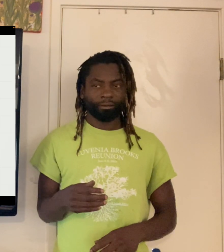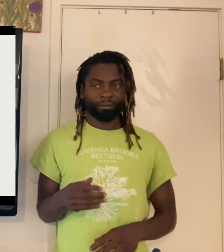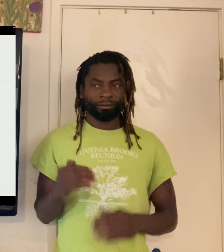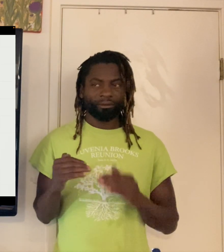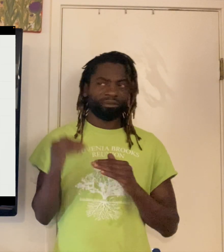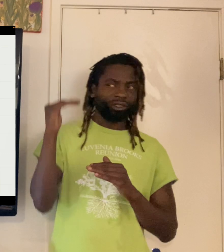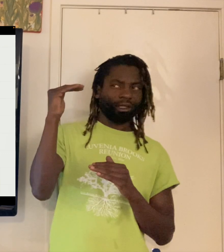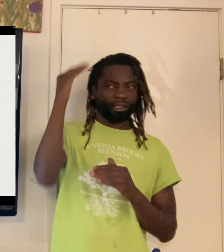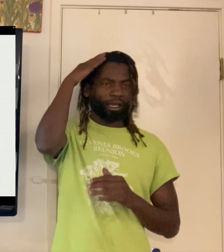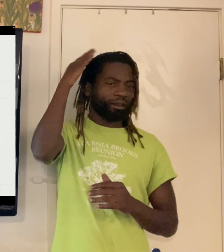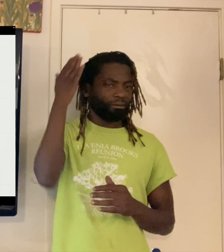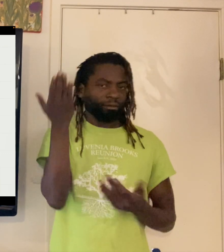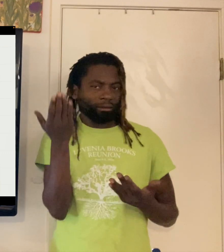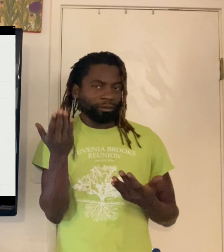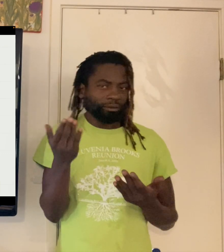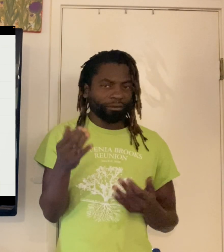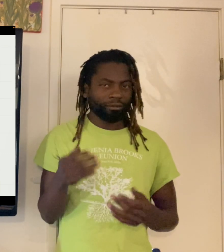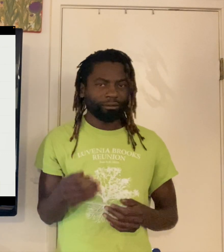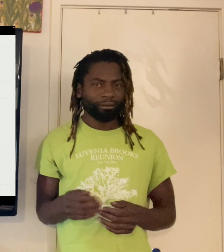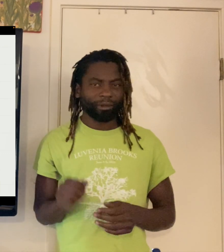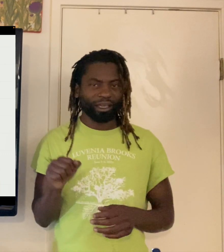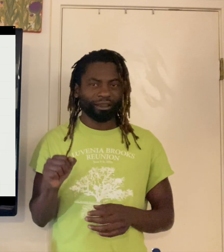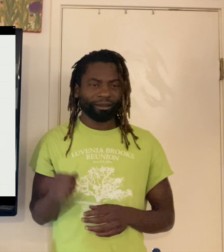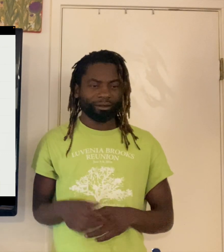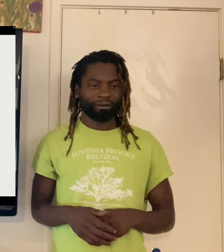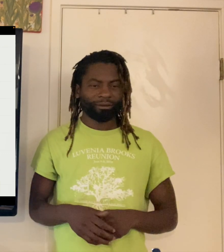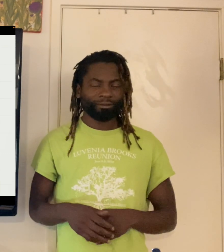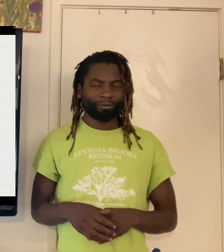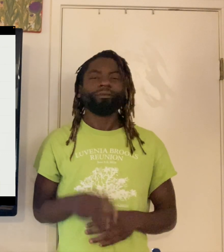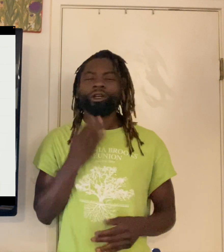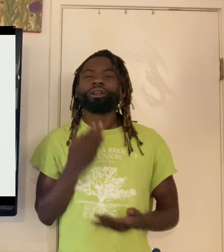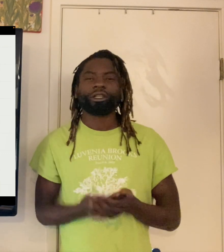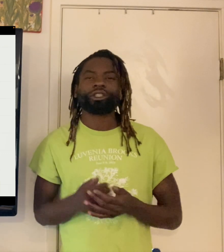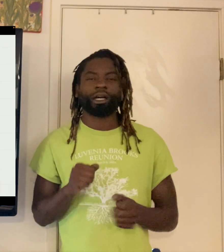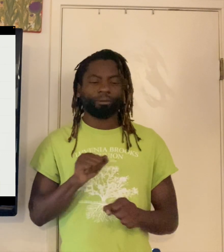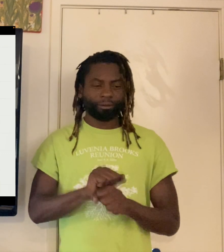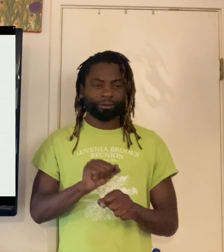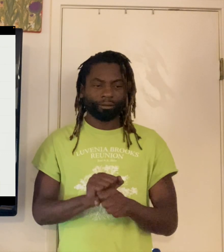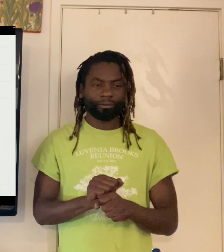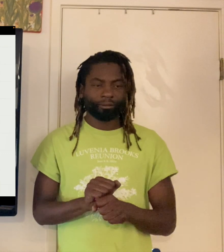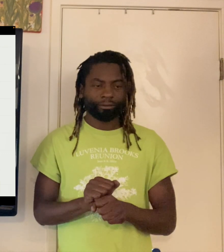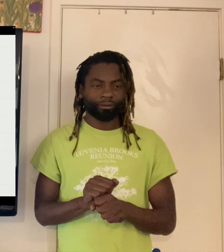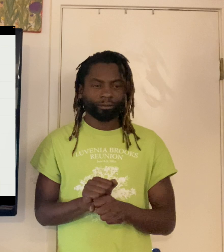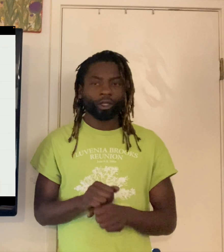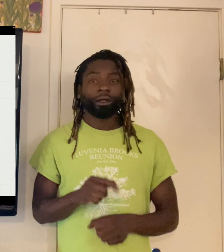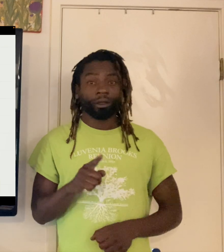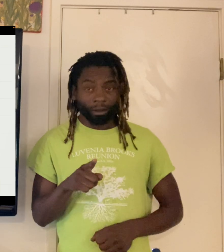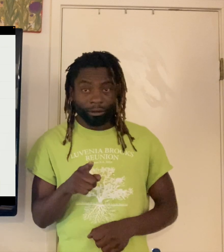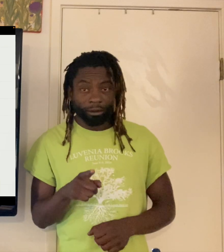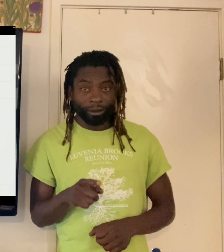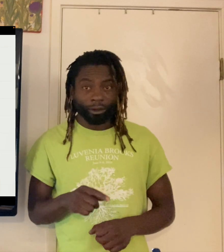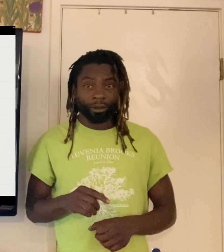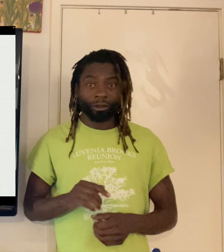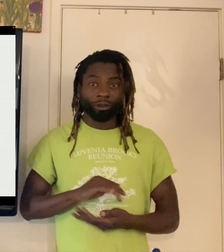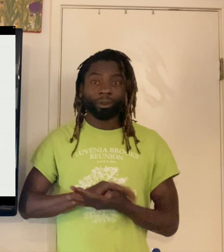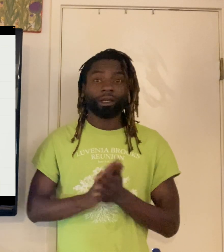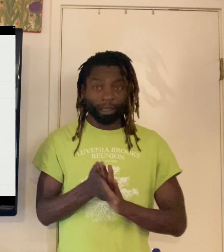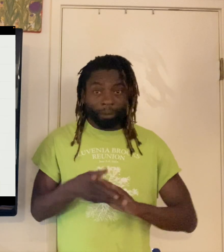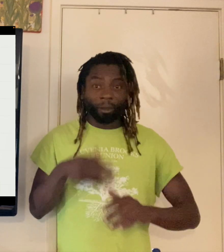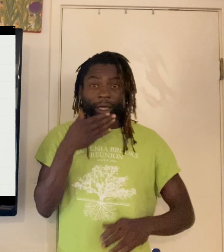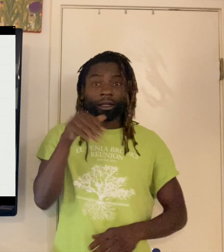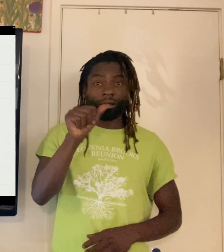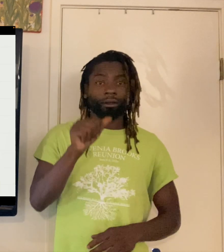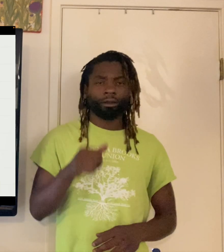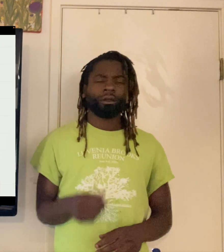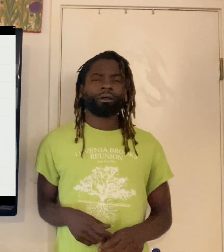hat. Tallest hat! Yay! Okay, good job. Now that you're getting better, let's measure